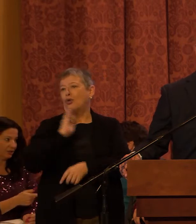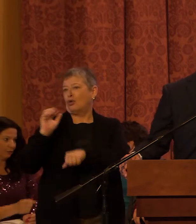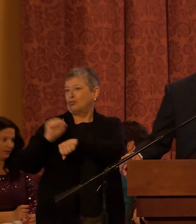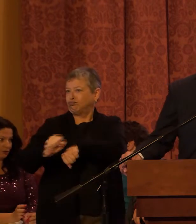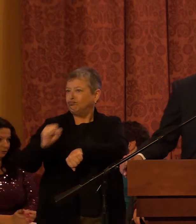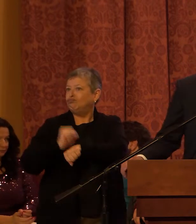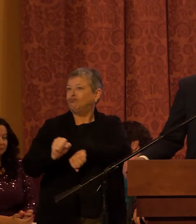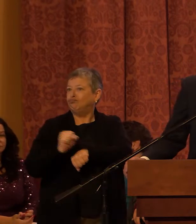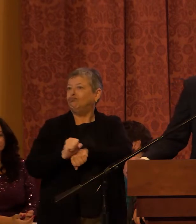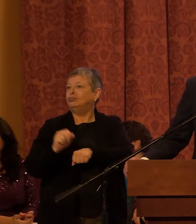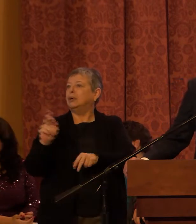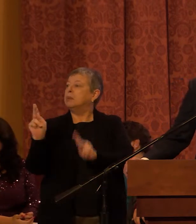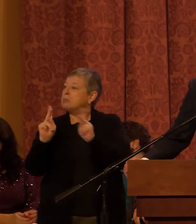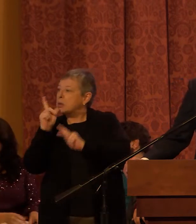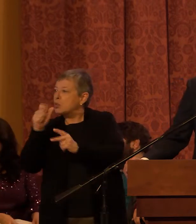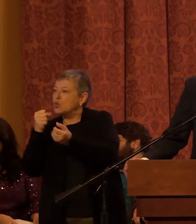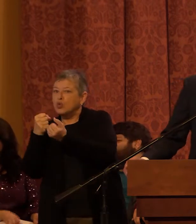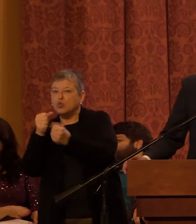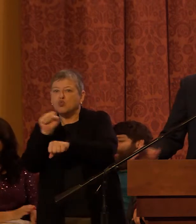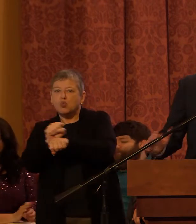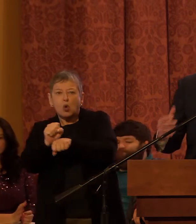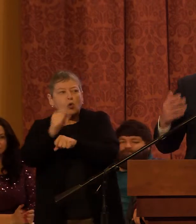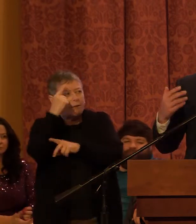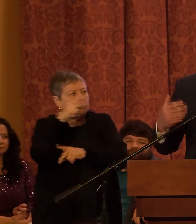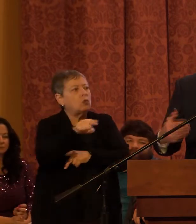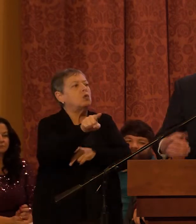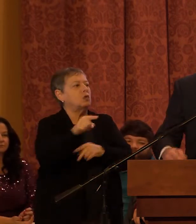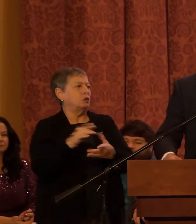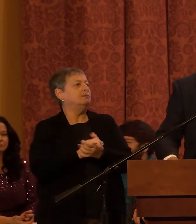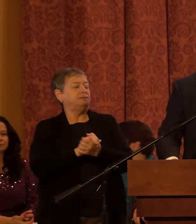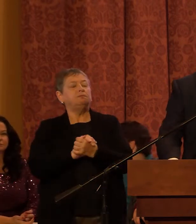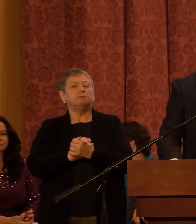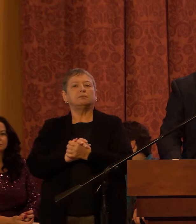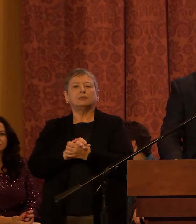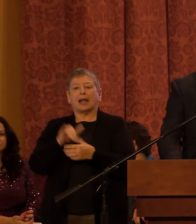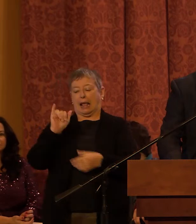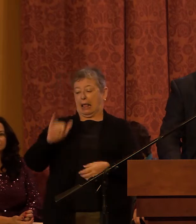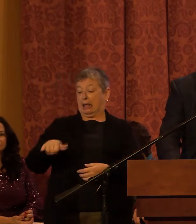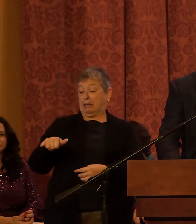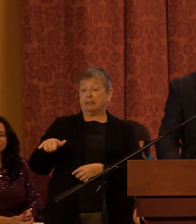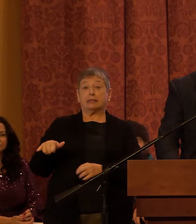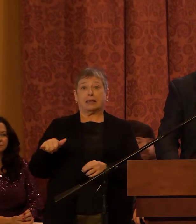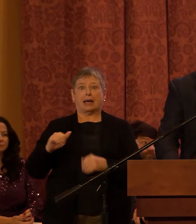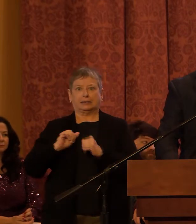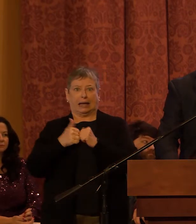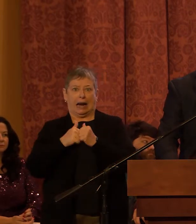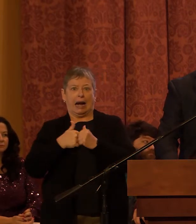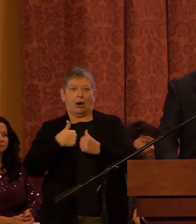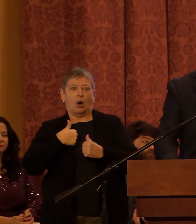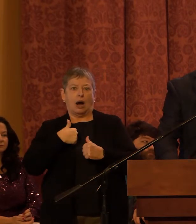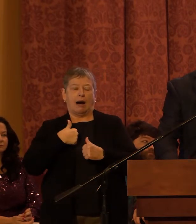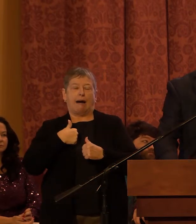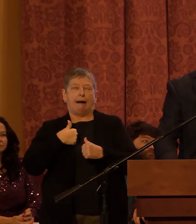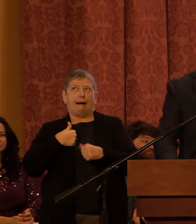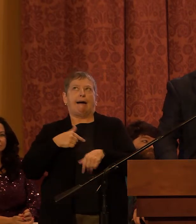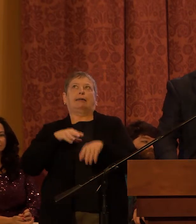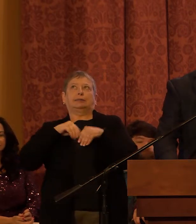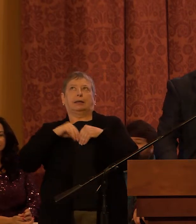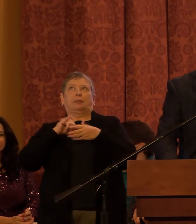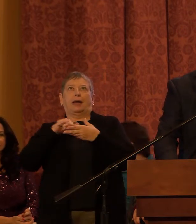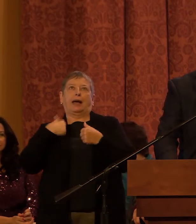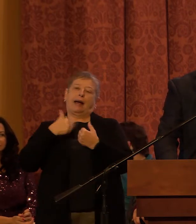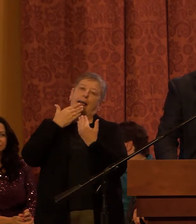on the people that you work for. That's certainly the way that I am going to take it, and I'm going to give